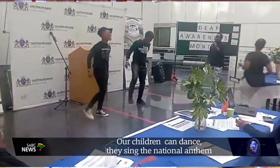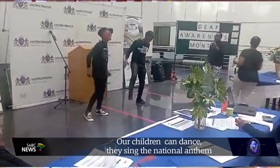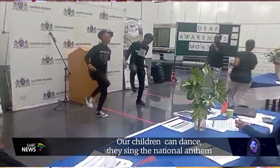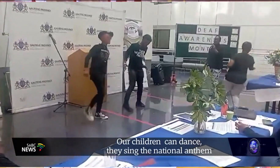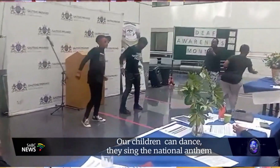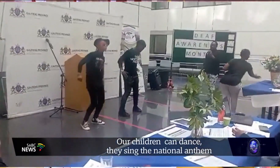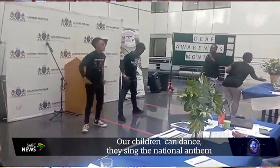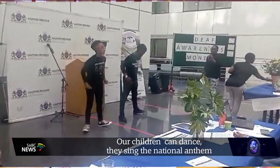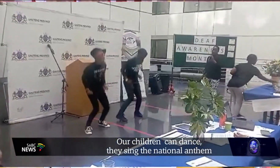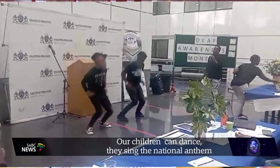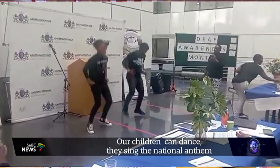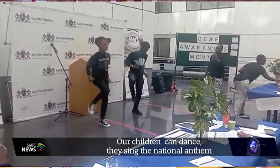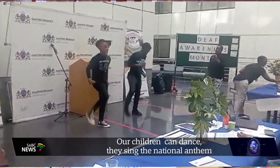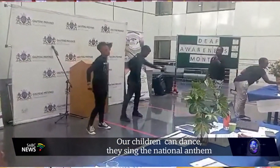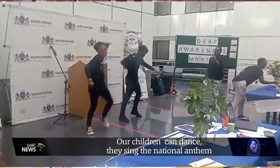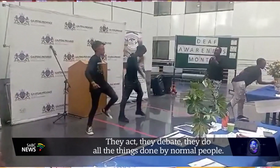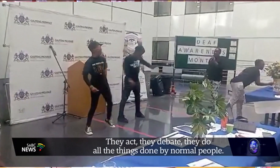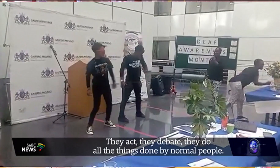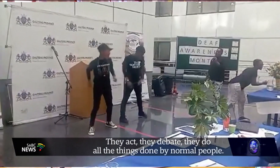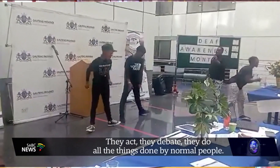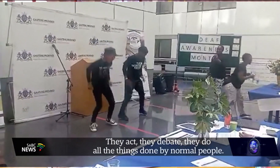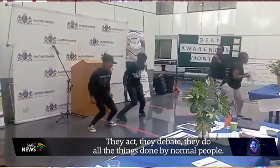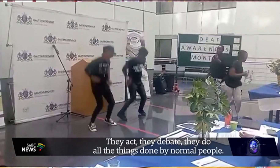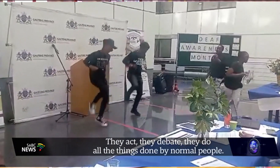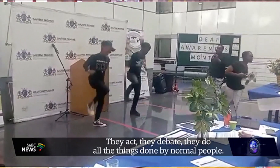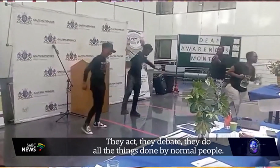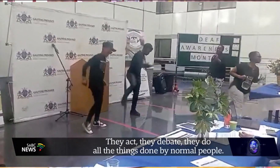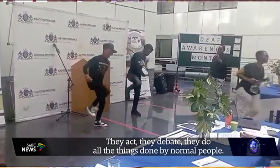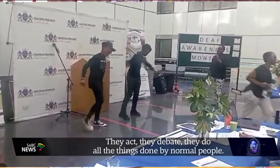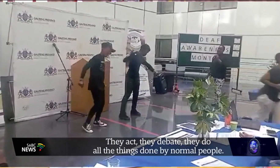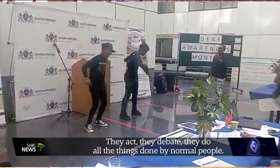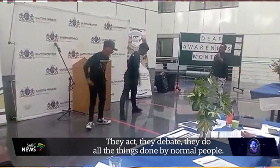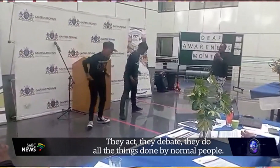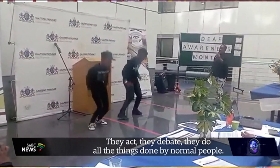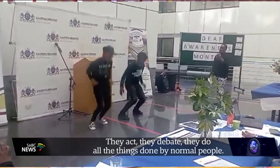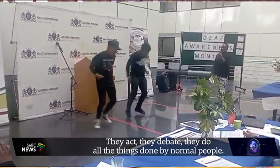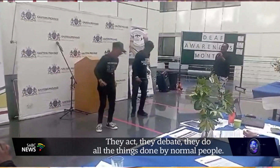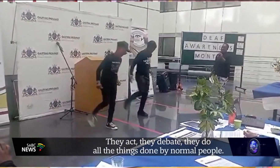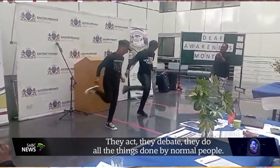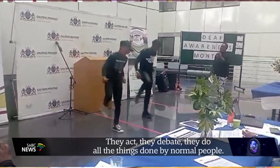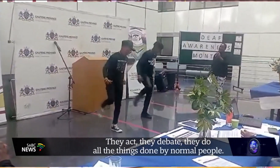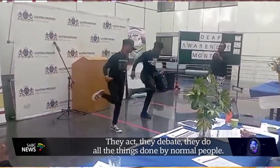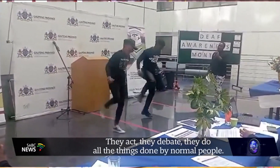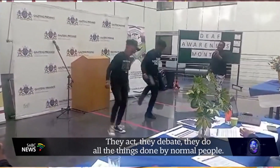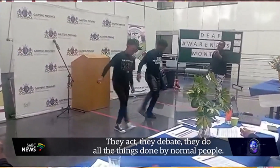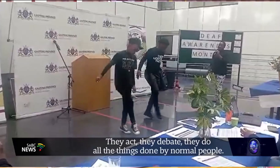sing national anthem using our hands. They act, they debate, they do all the